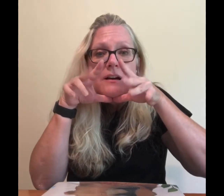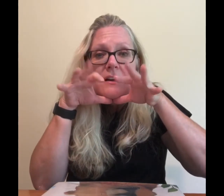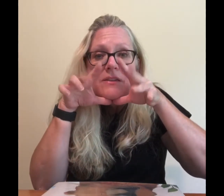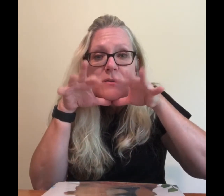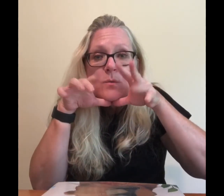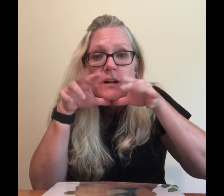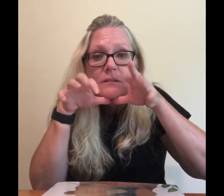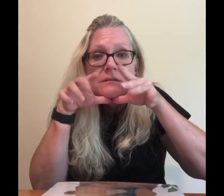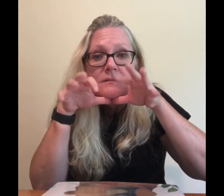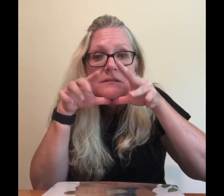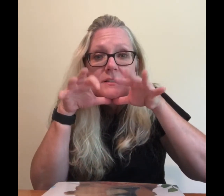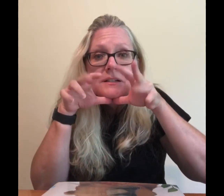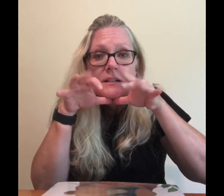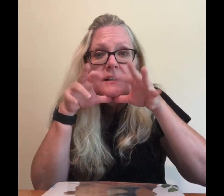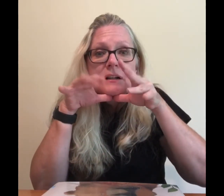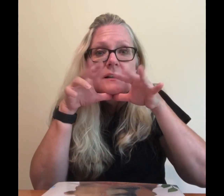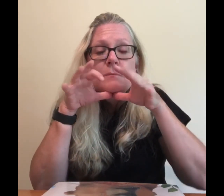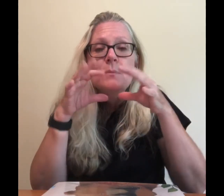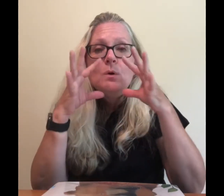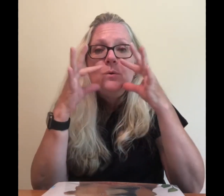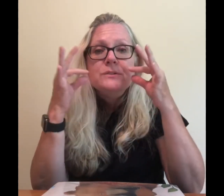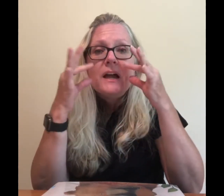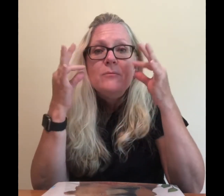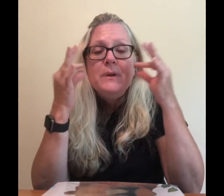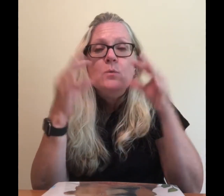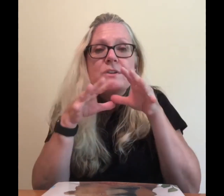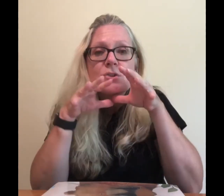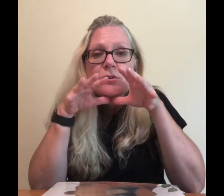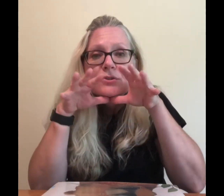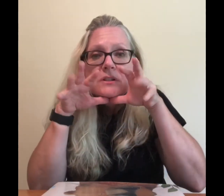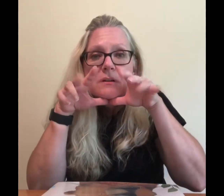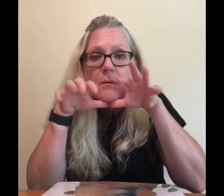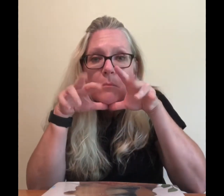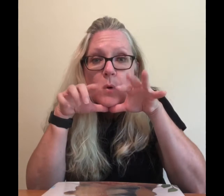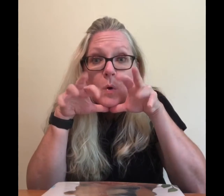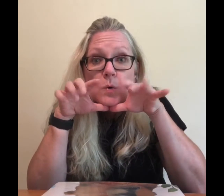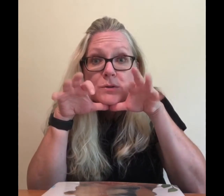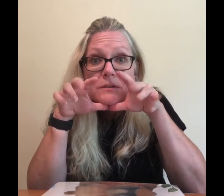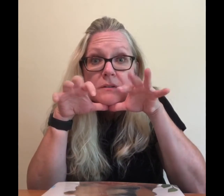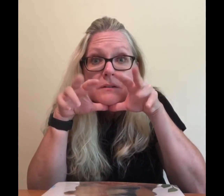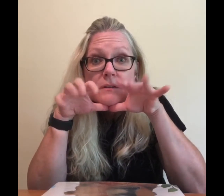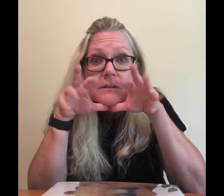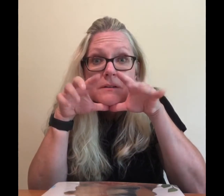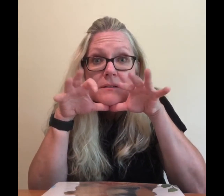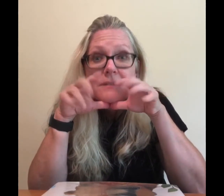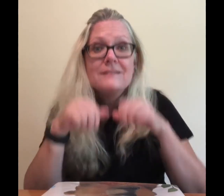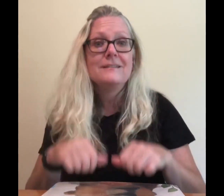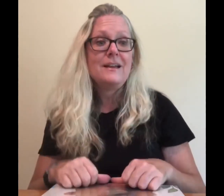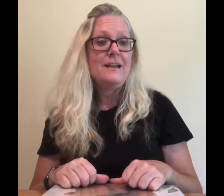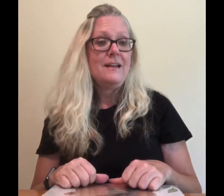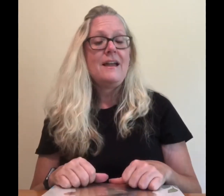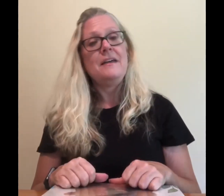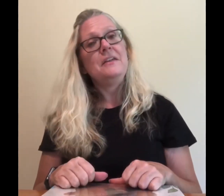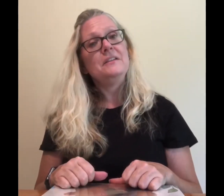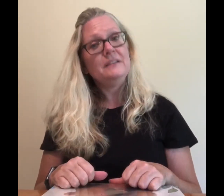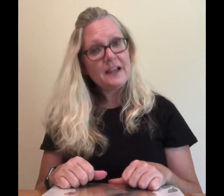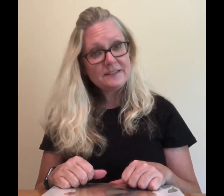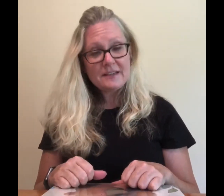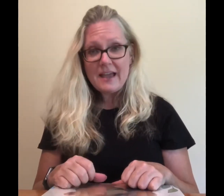then wiggle. Moles have big whiskers, moles. And then the last animal